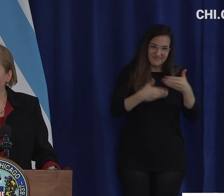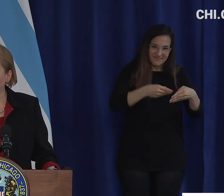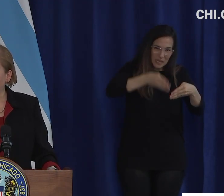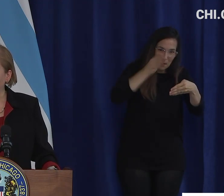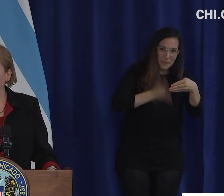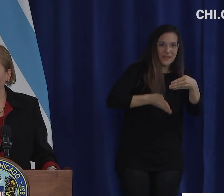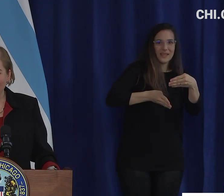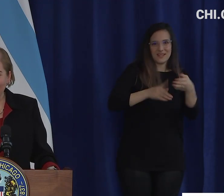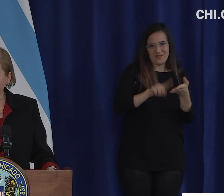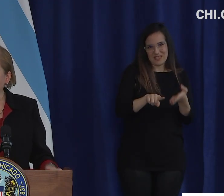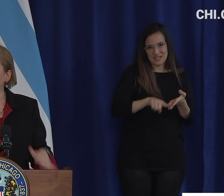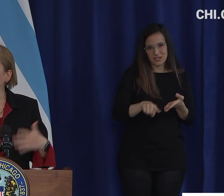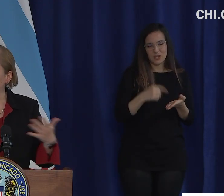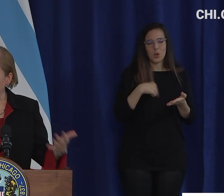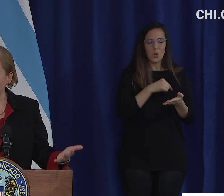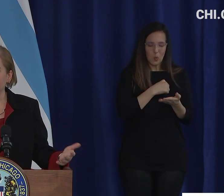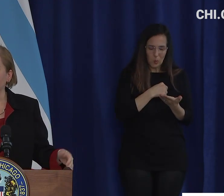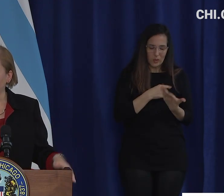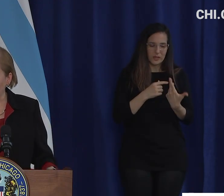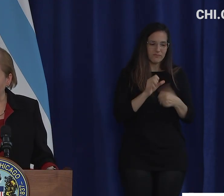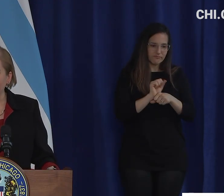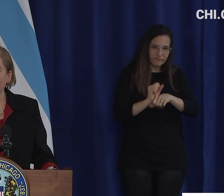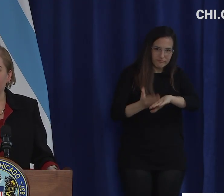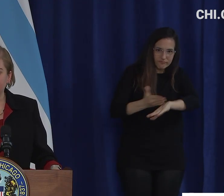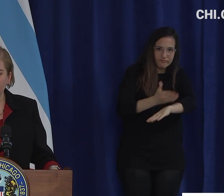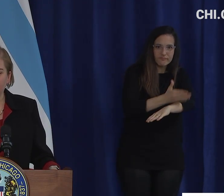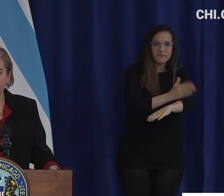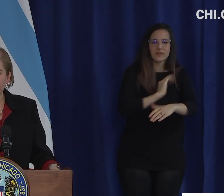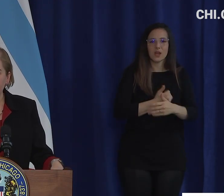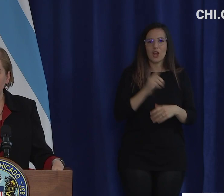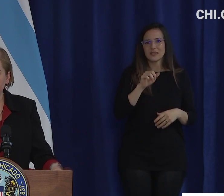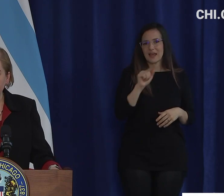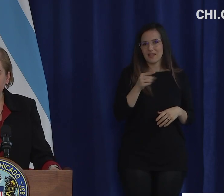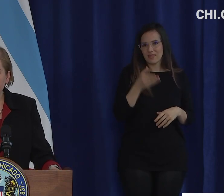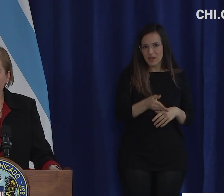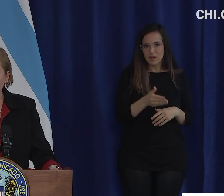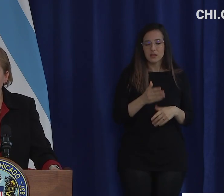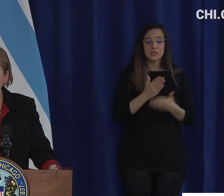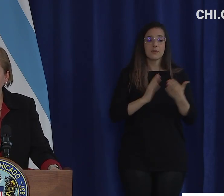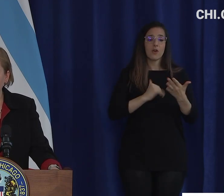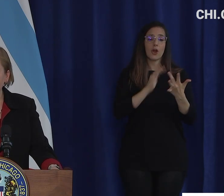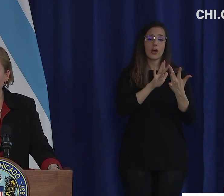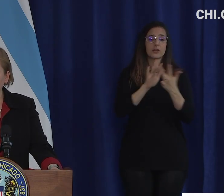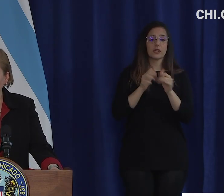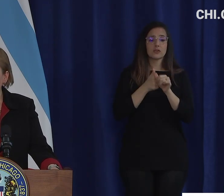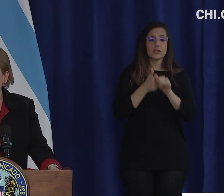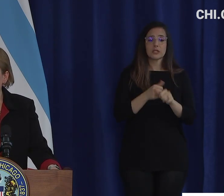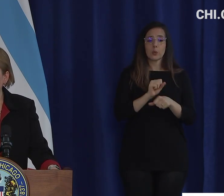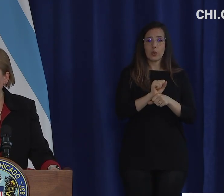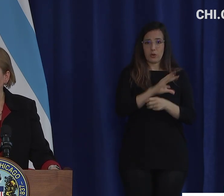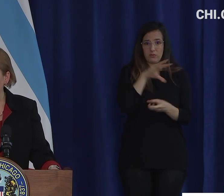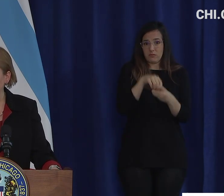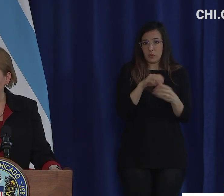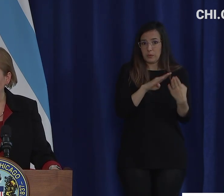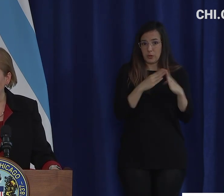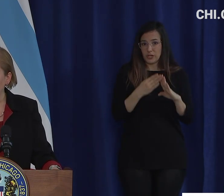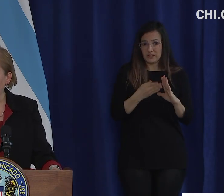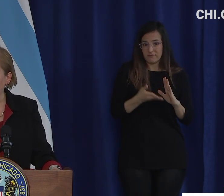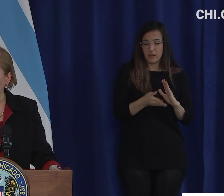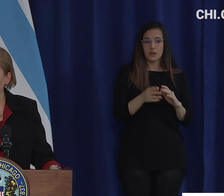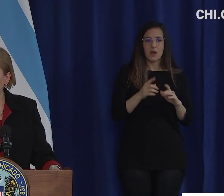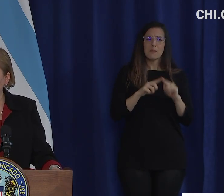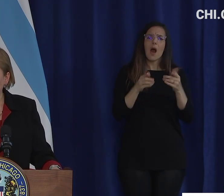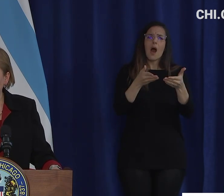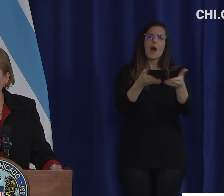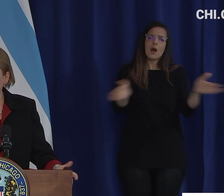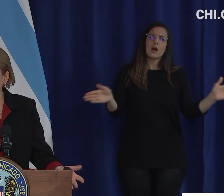on increasing our data there. That's where some of our contact tracing work in the communities is in place. But broadly, we have good data